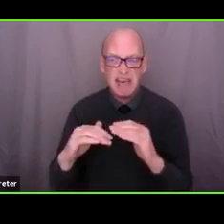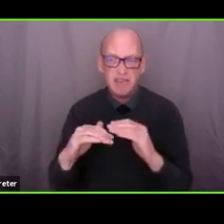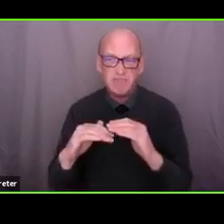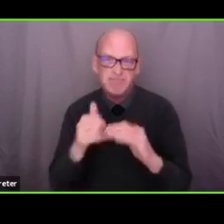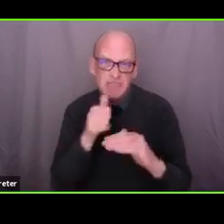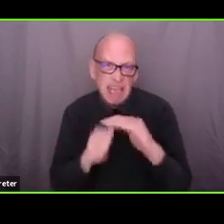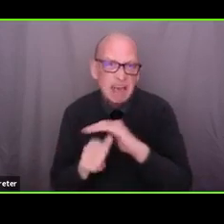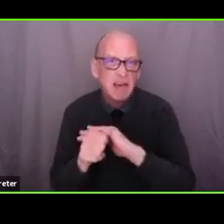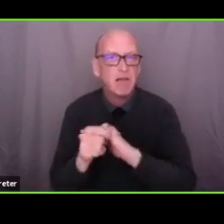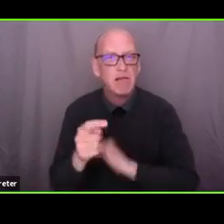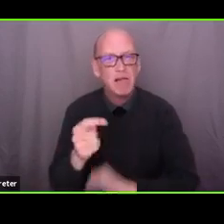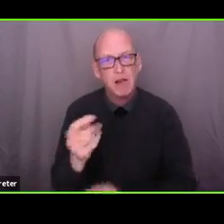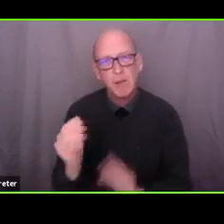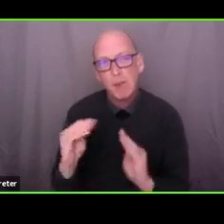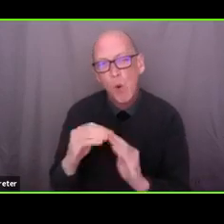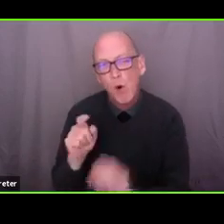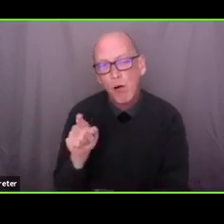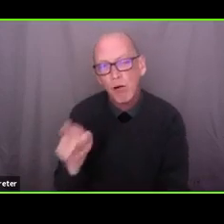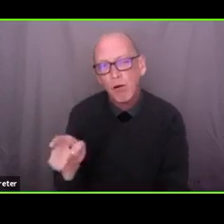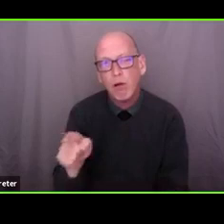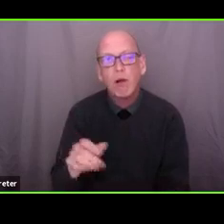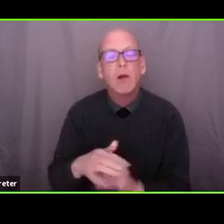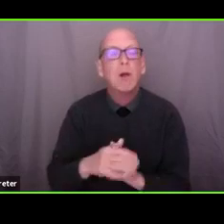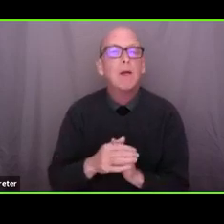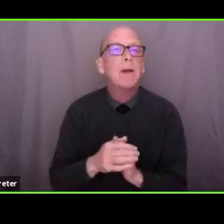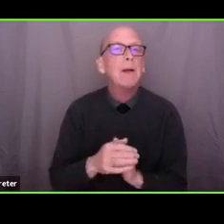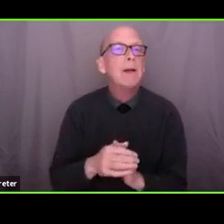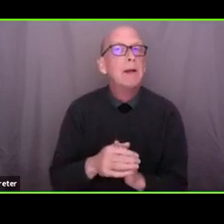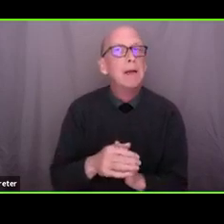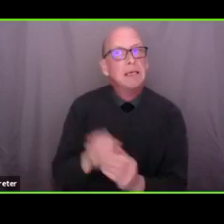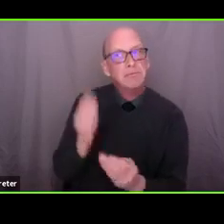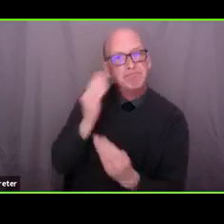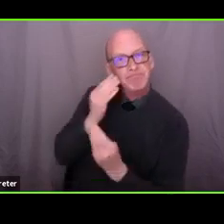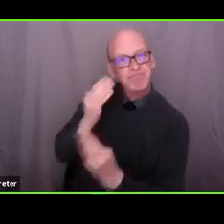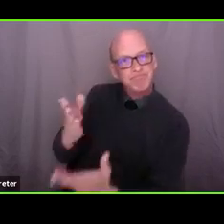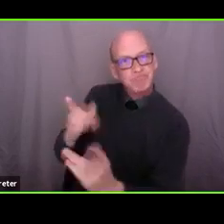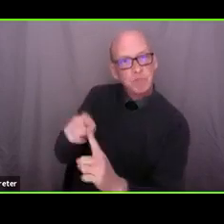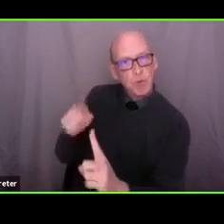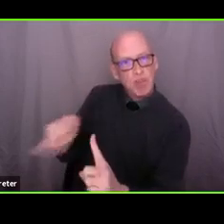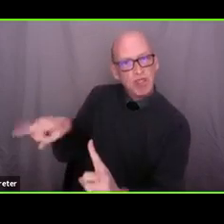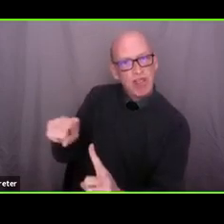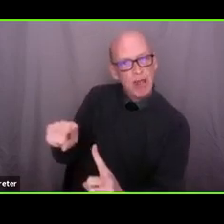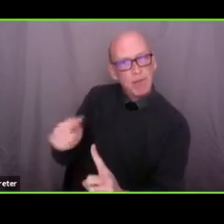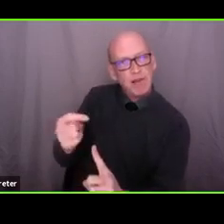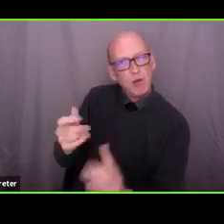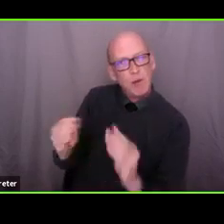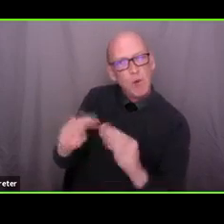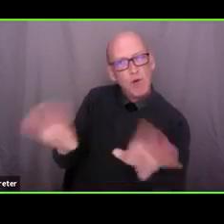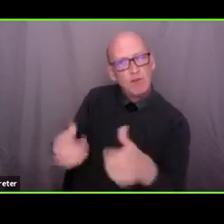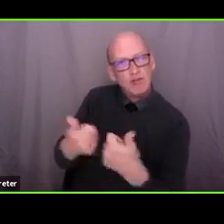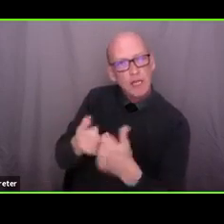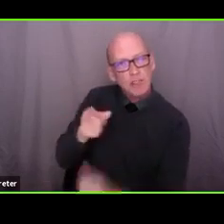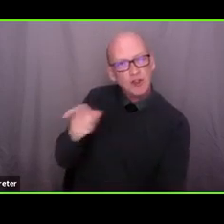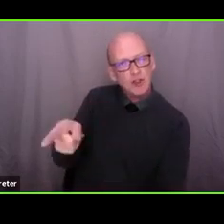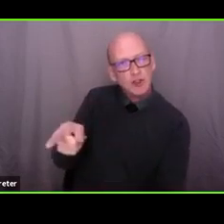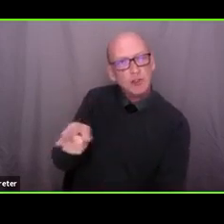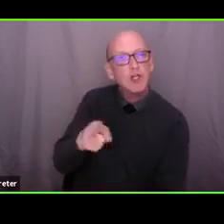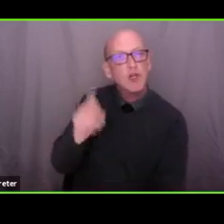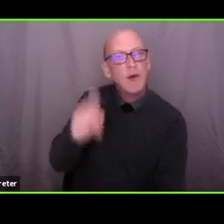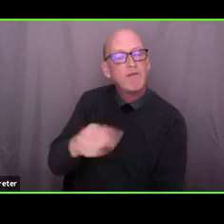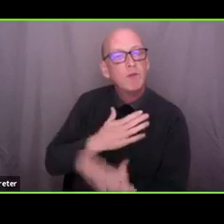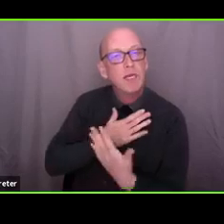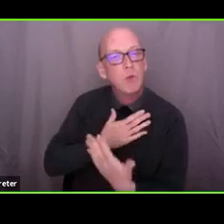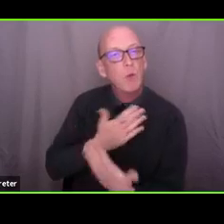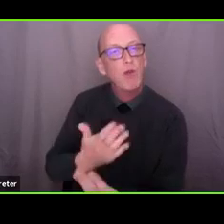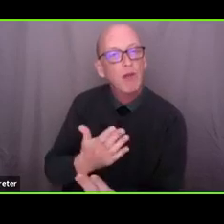little, they're a little bit more hidden communities, getting information out to them can be a little bit more difficult. So you have to be willing to